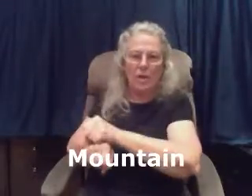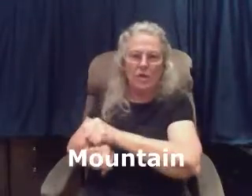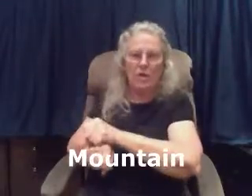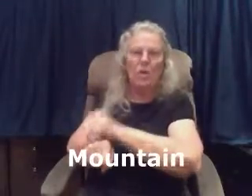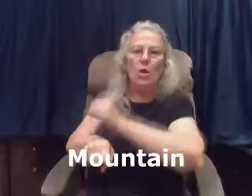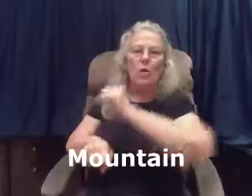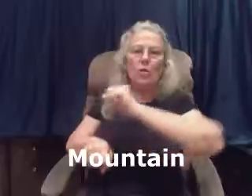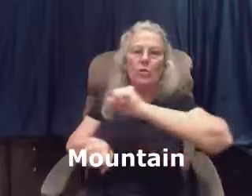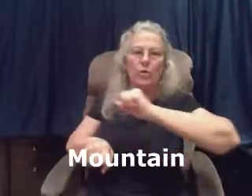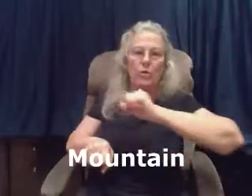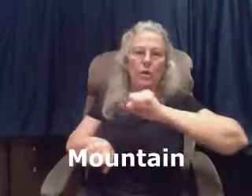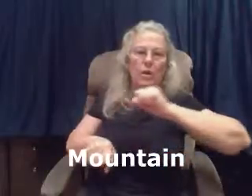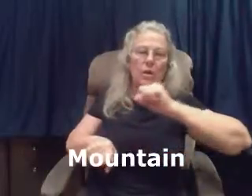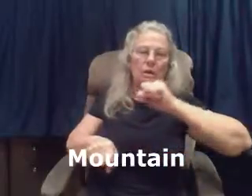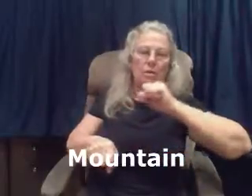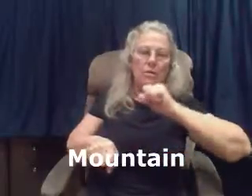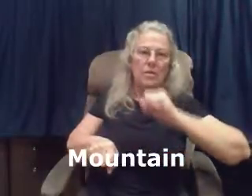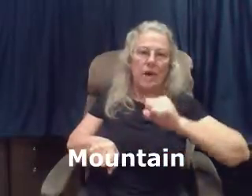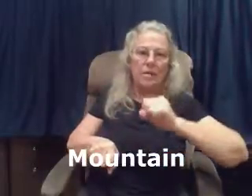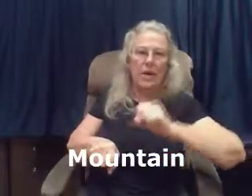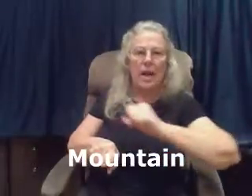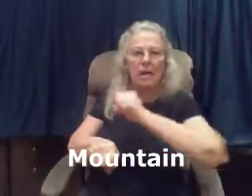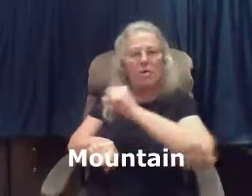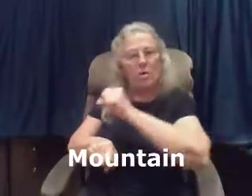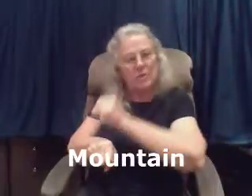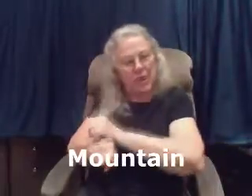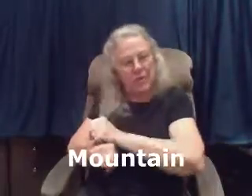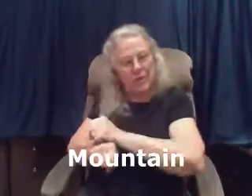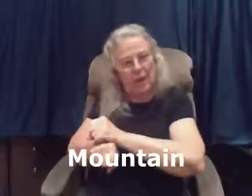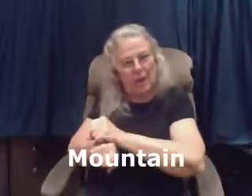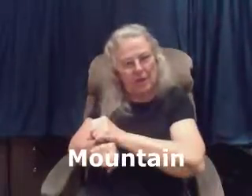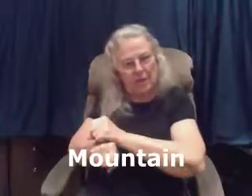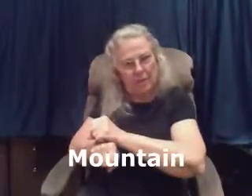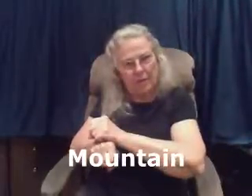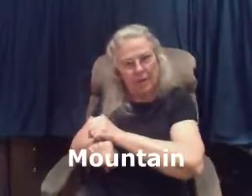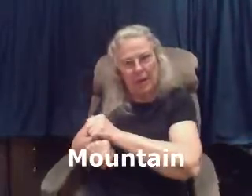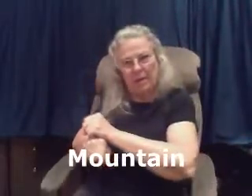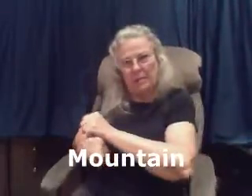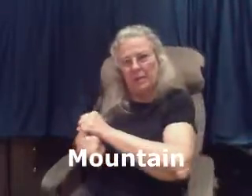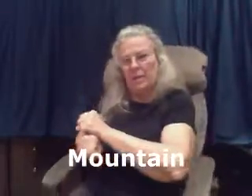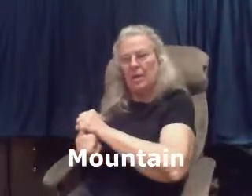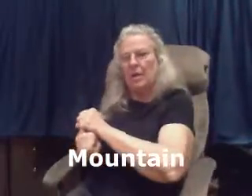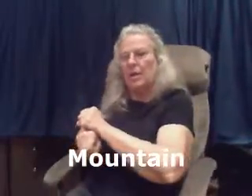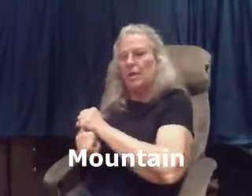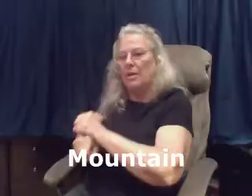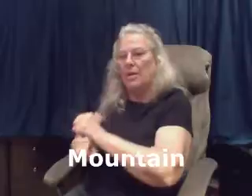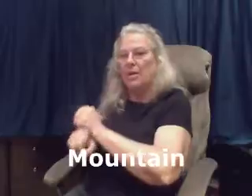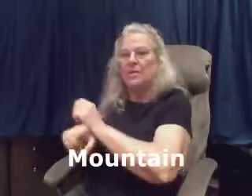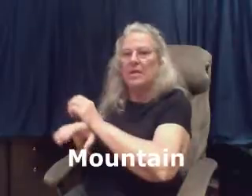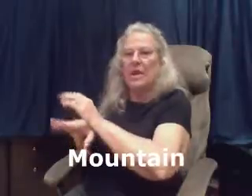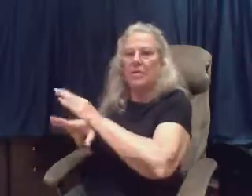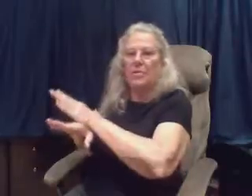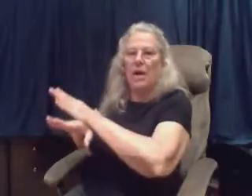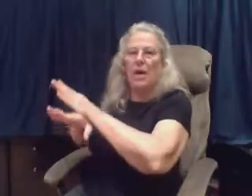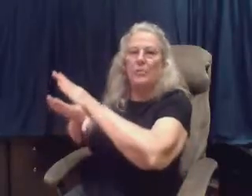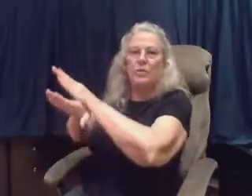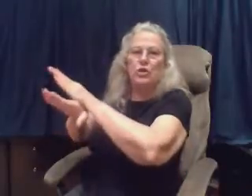formation with your dominant hand on top of the non-dominant hand. Take them up to show